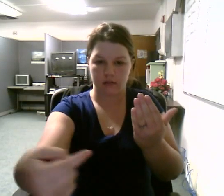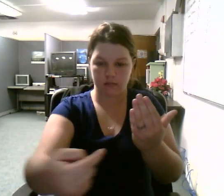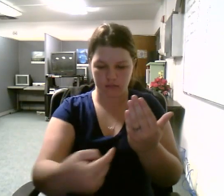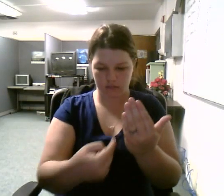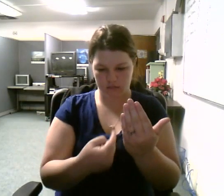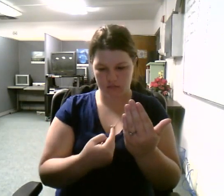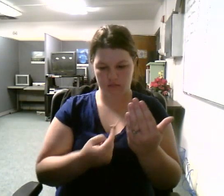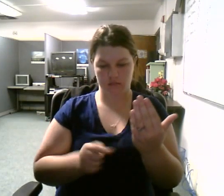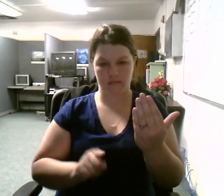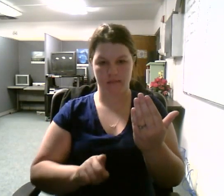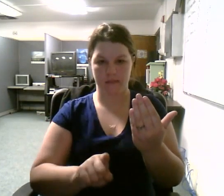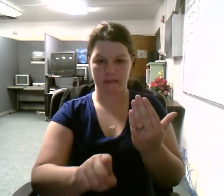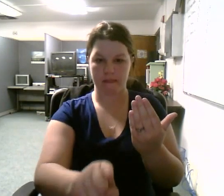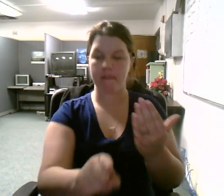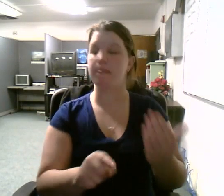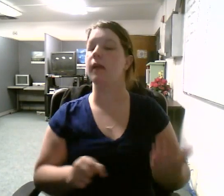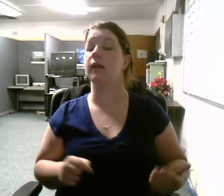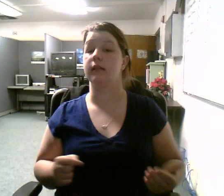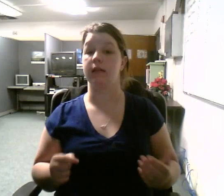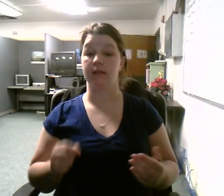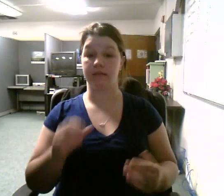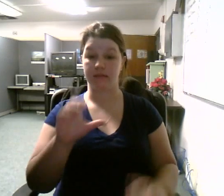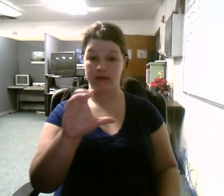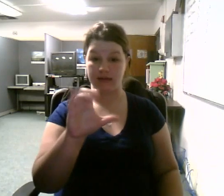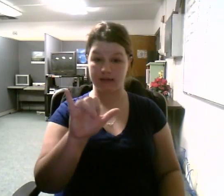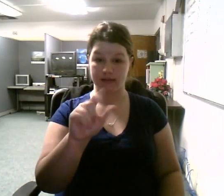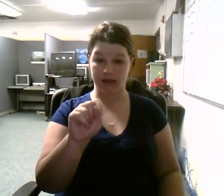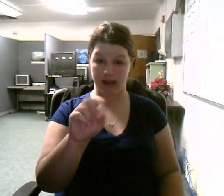Cytoplasm is the fluid that fills a cell.